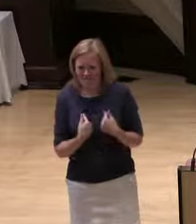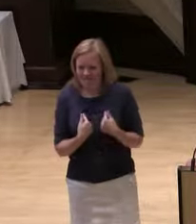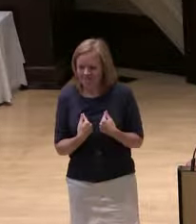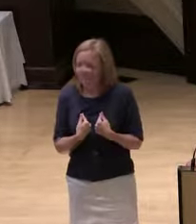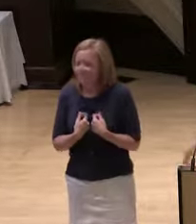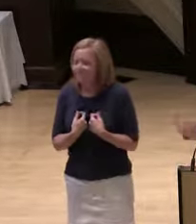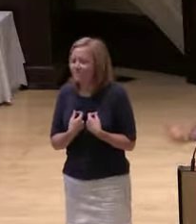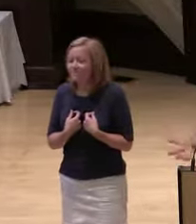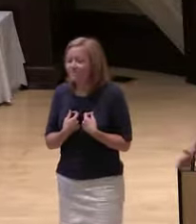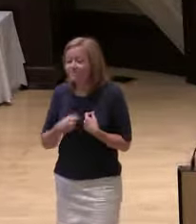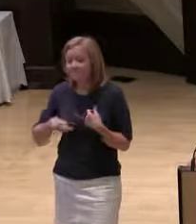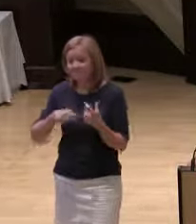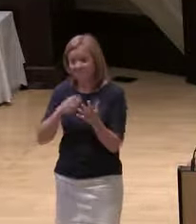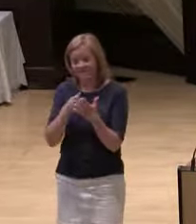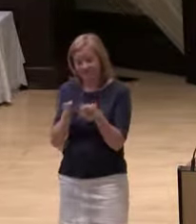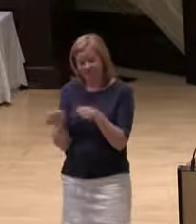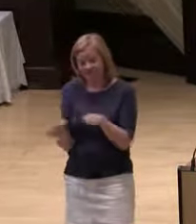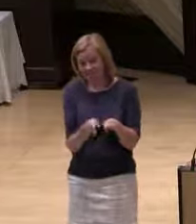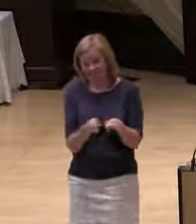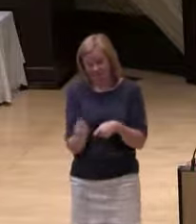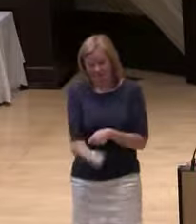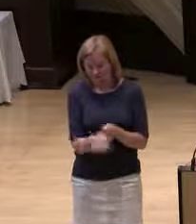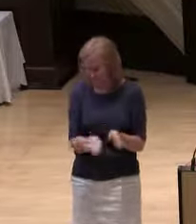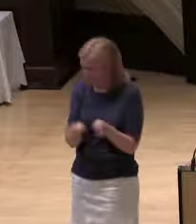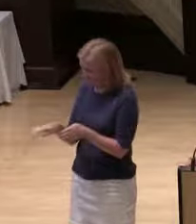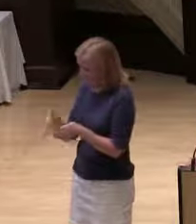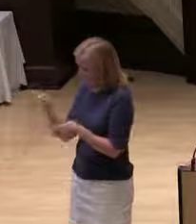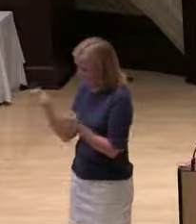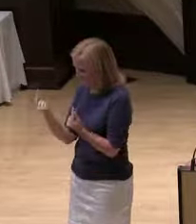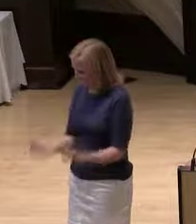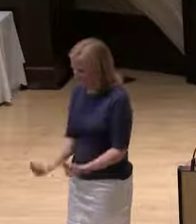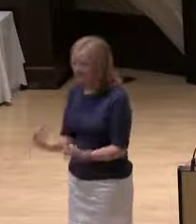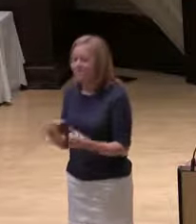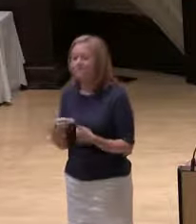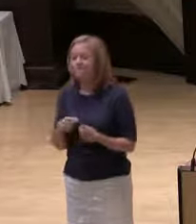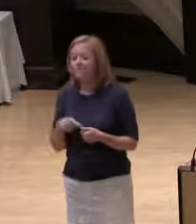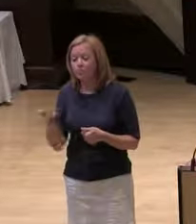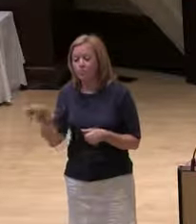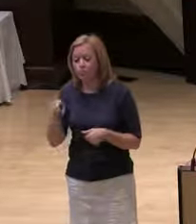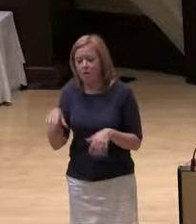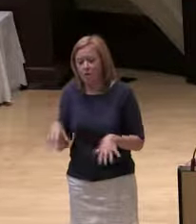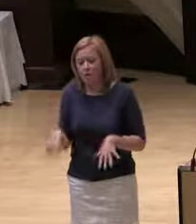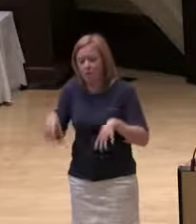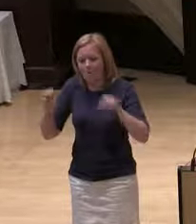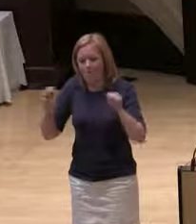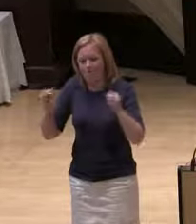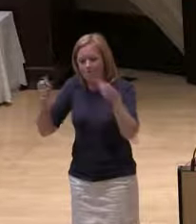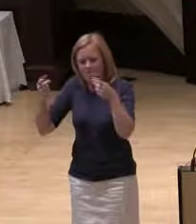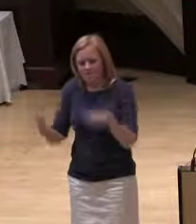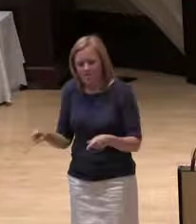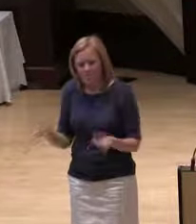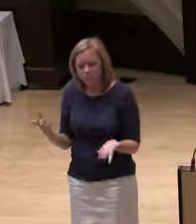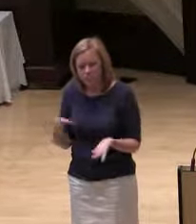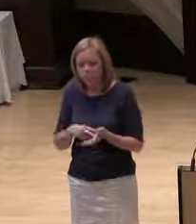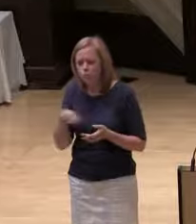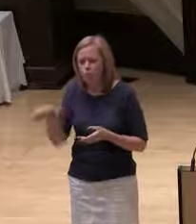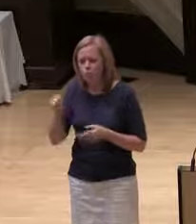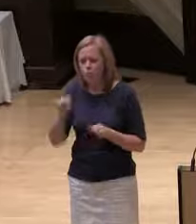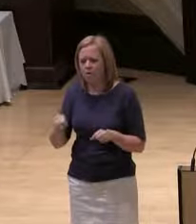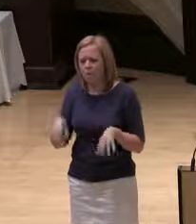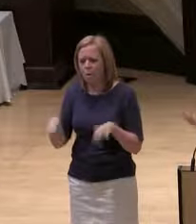So there are some other things you can do if you don't golf. And we ask you to host an event. And what we mean by host an event, it could